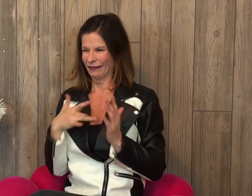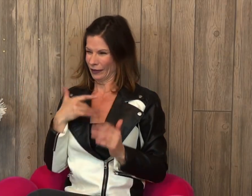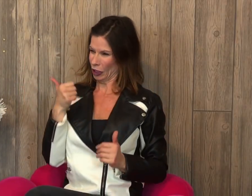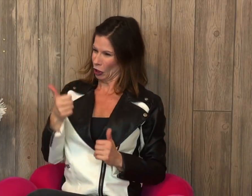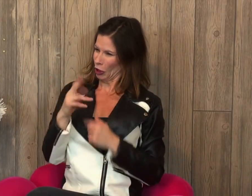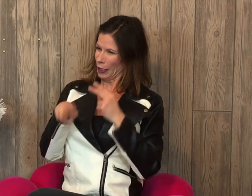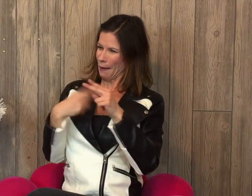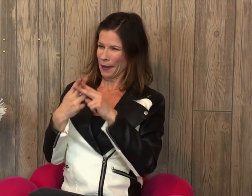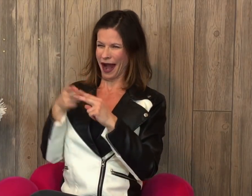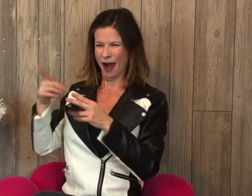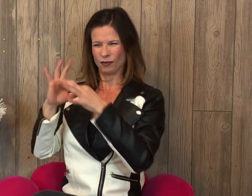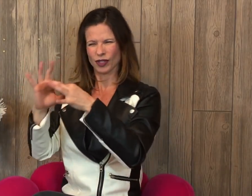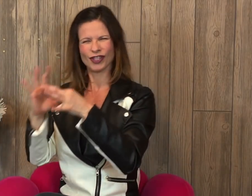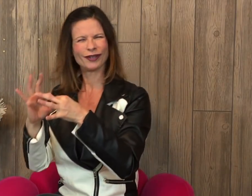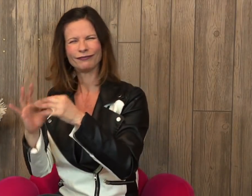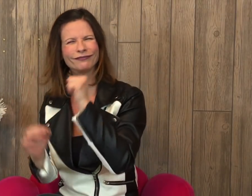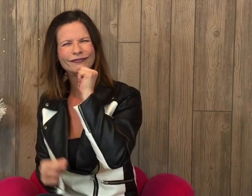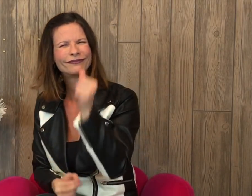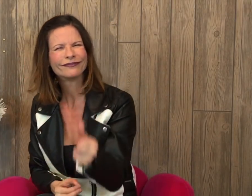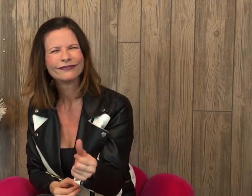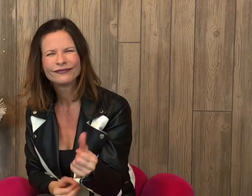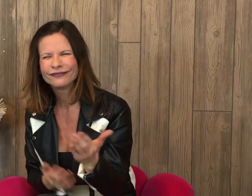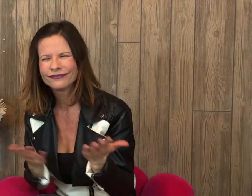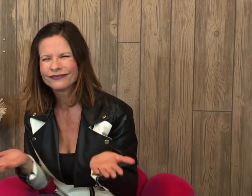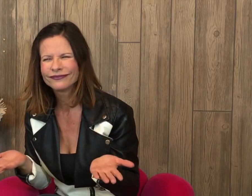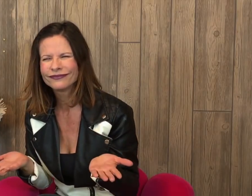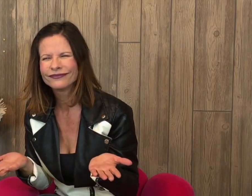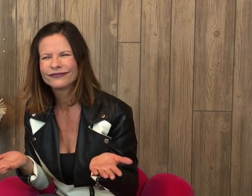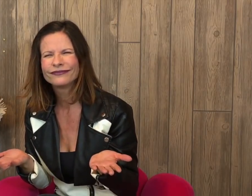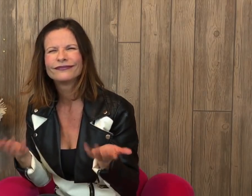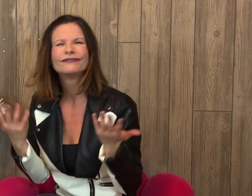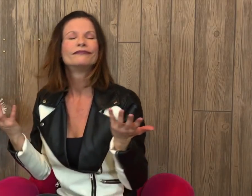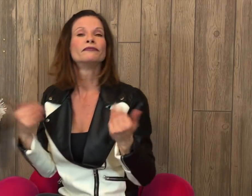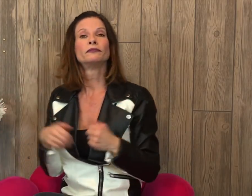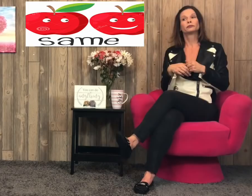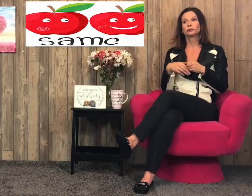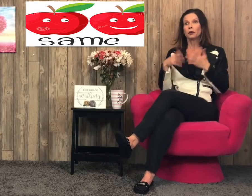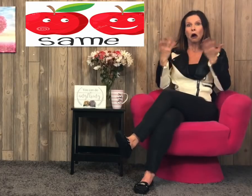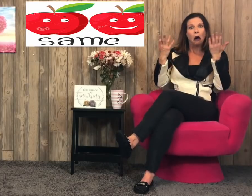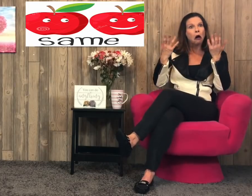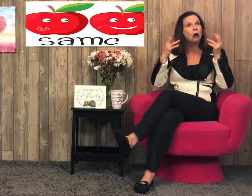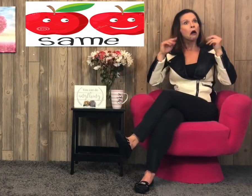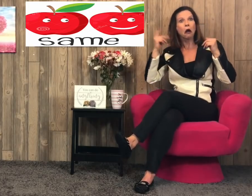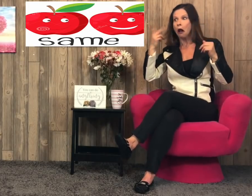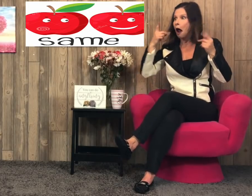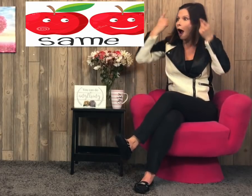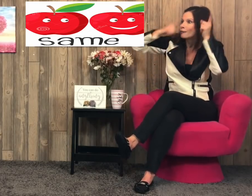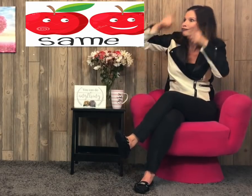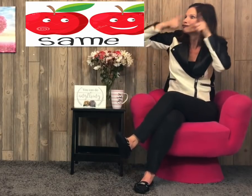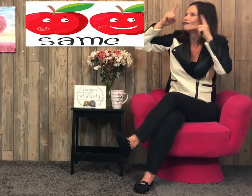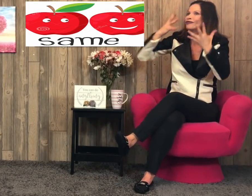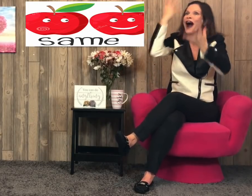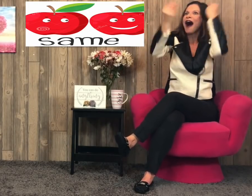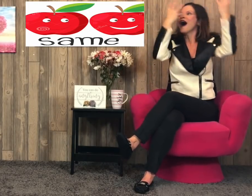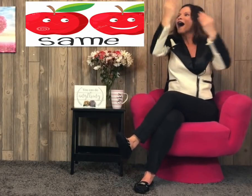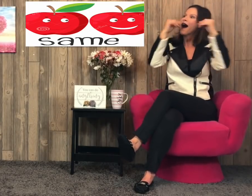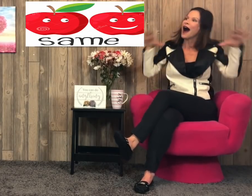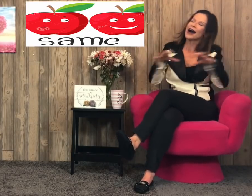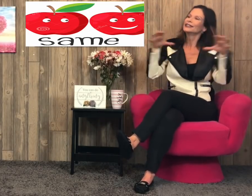not feeling good about the relationship. Having a controlling partner who wants you to always agree with them and only do things that they